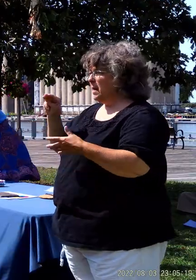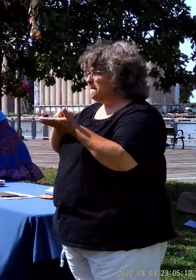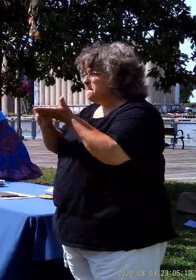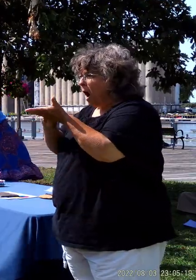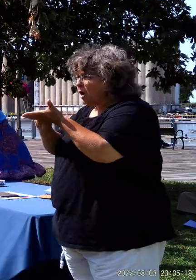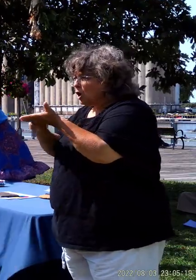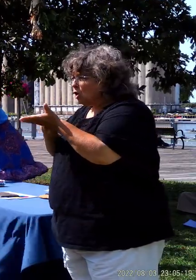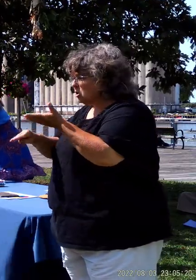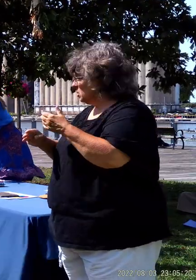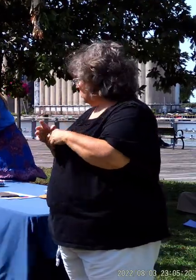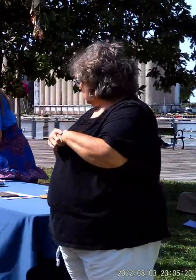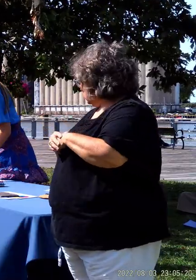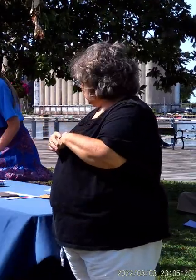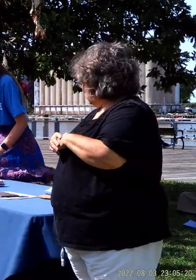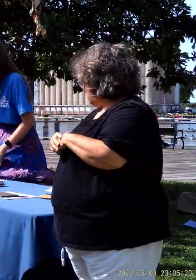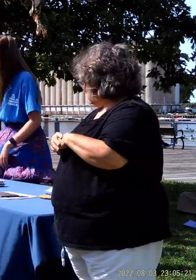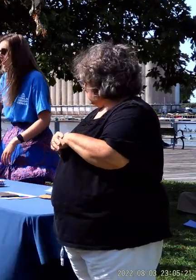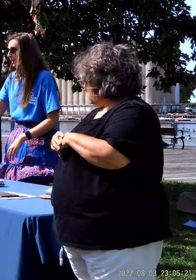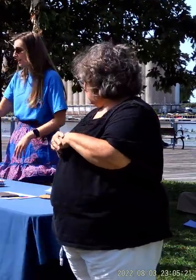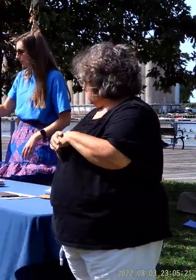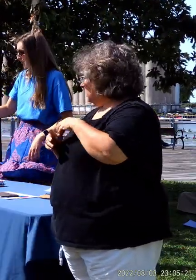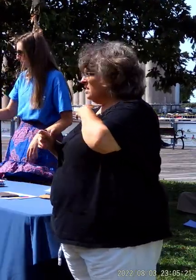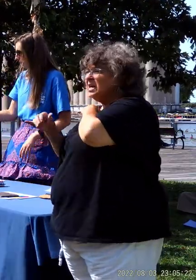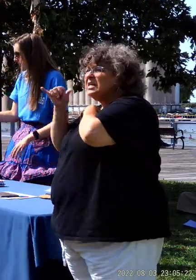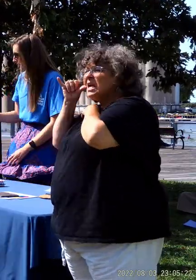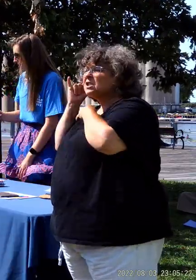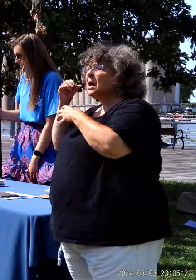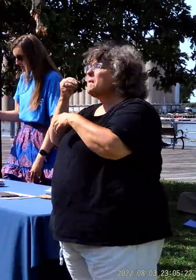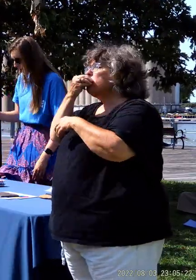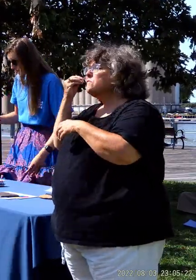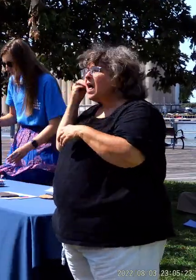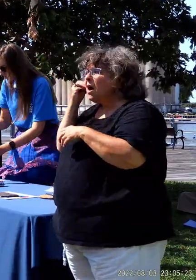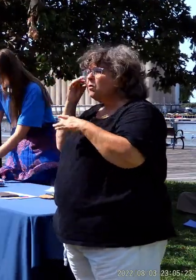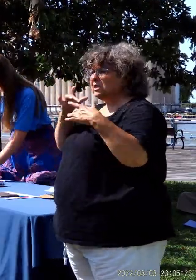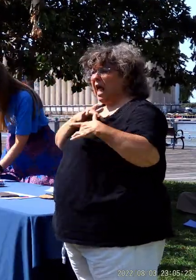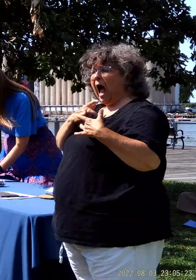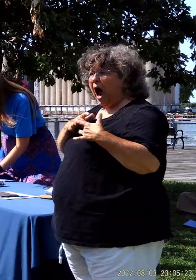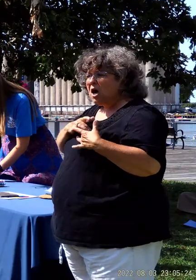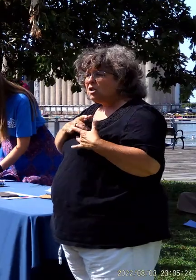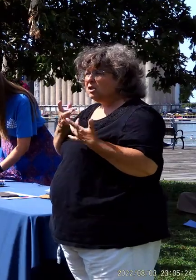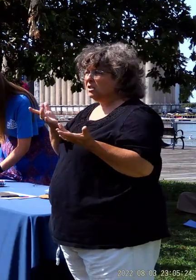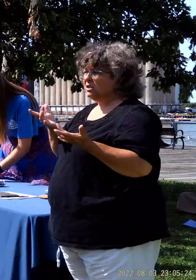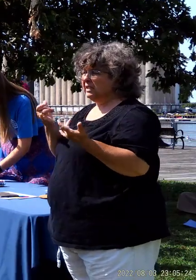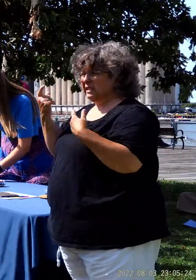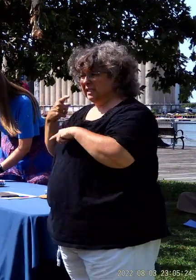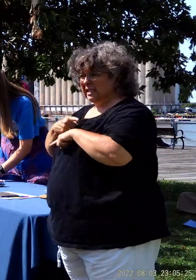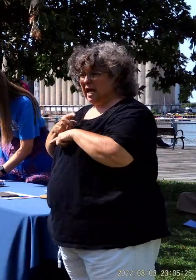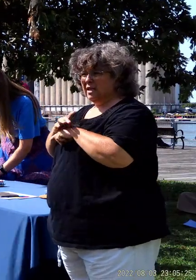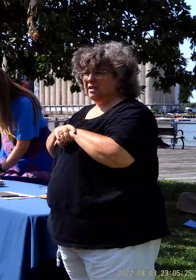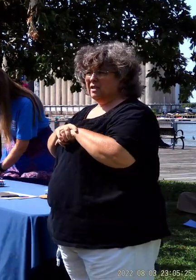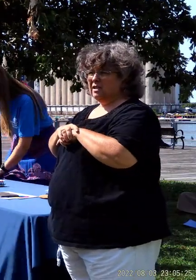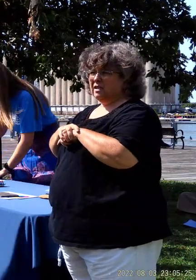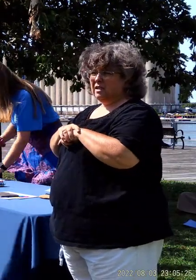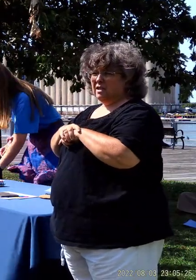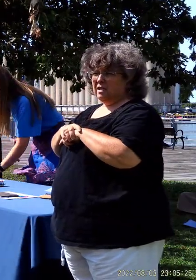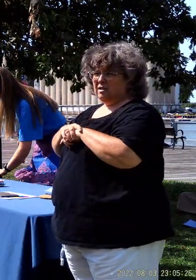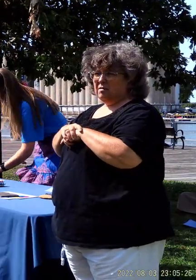to do one along with you guys. So yesterday I drew flowers and some hearts. Maybe today I will do